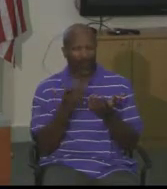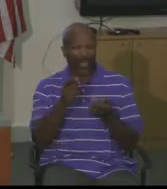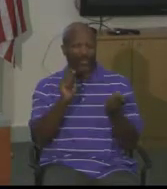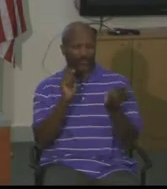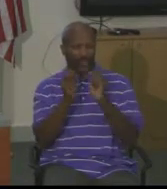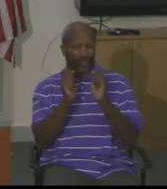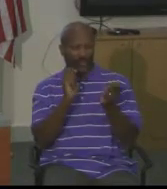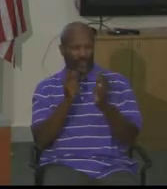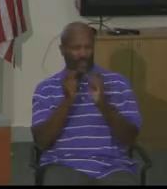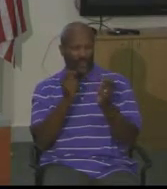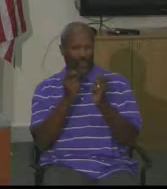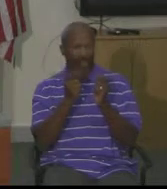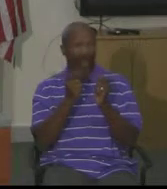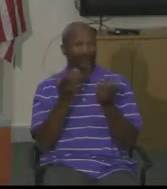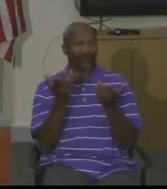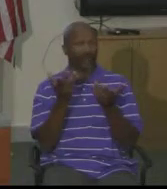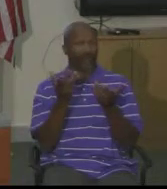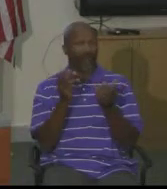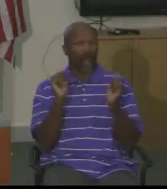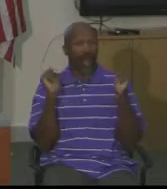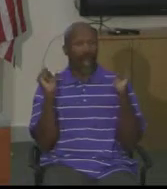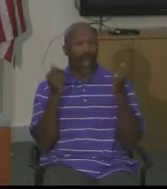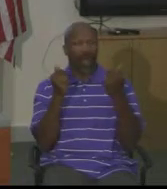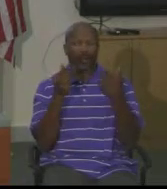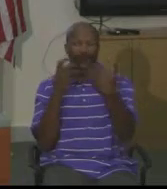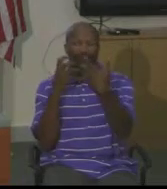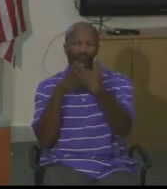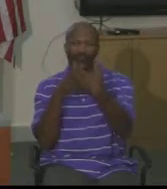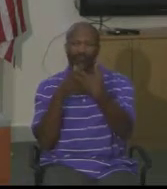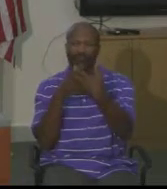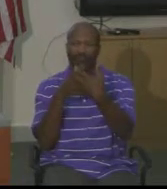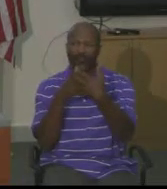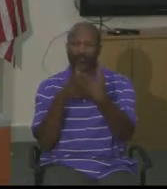They totally changed the way the interface works.